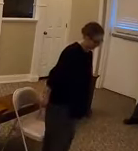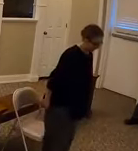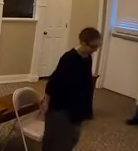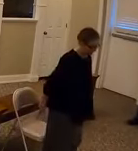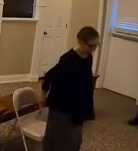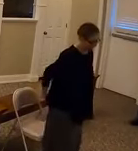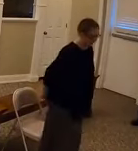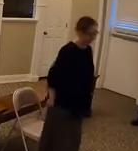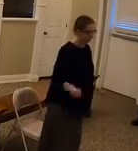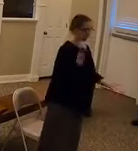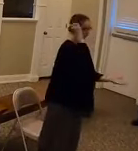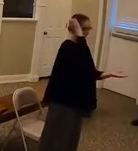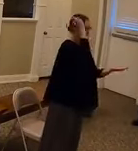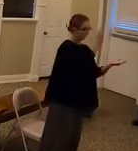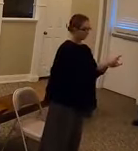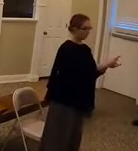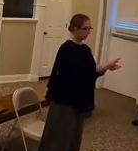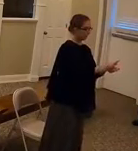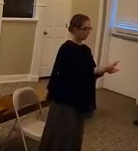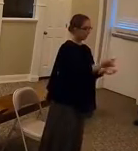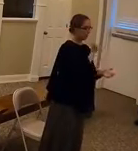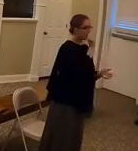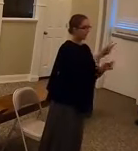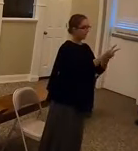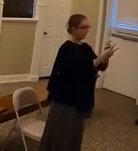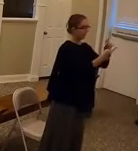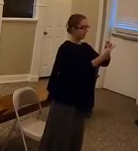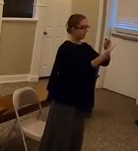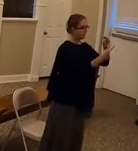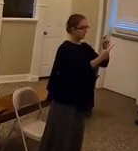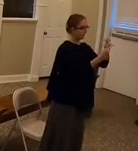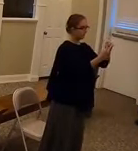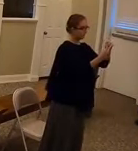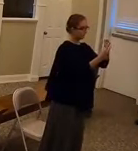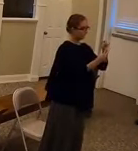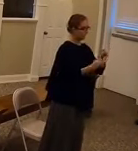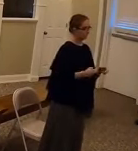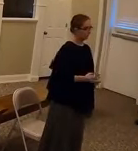But adoption is an option.